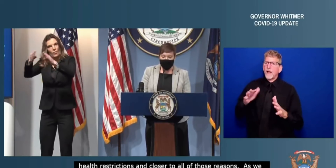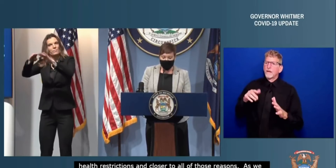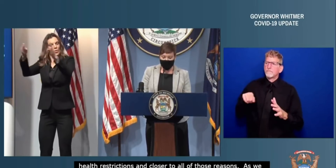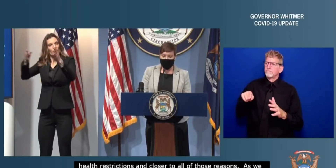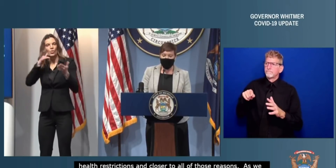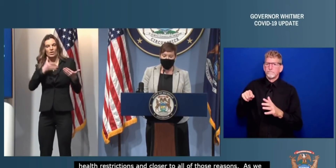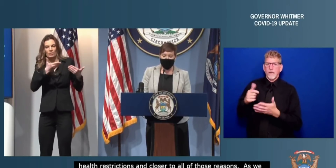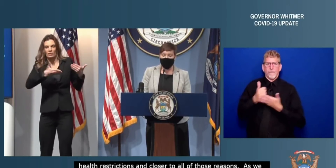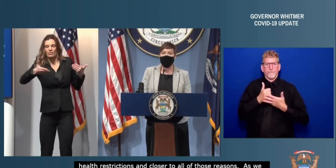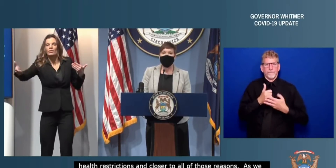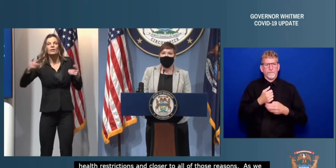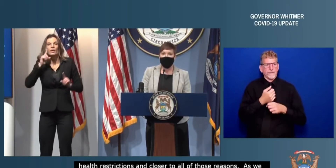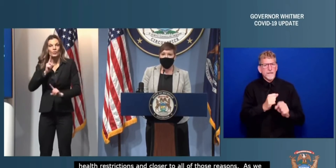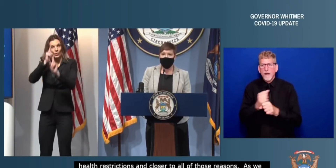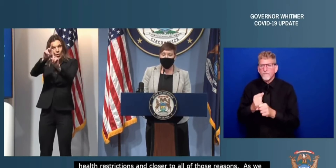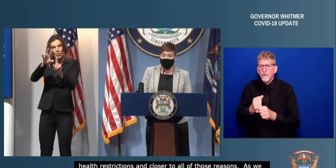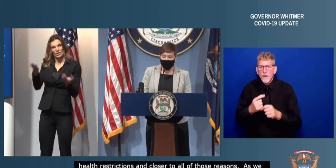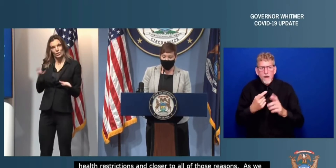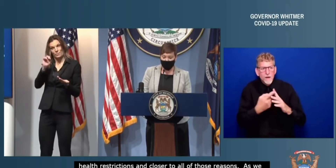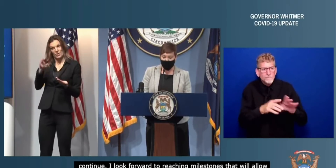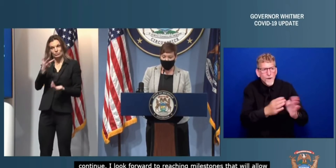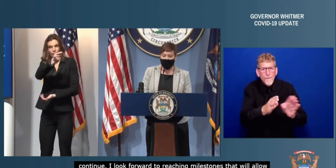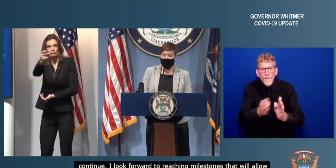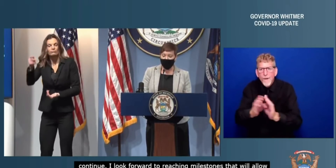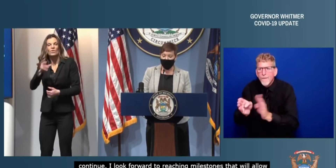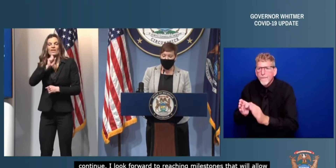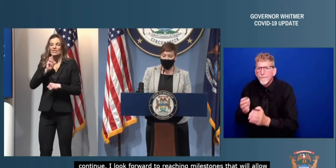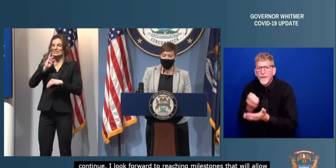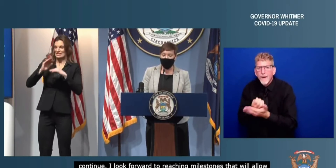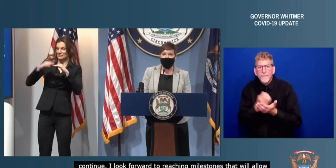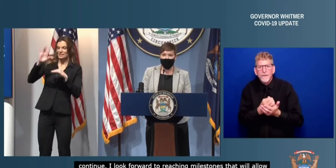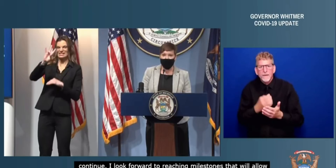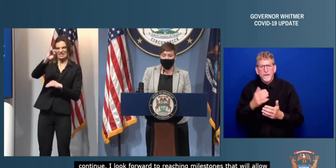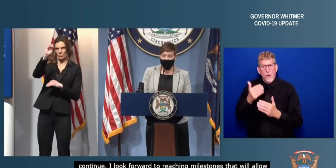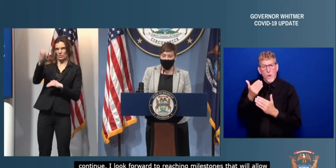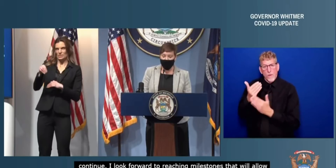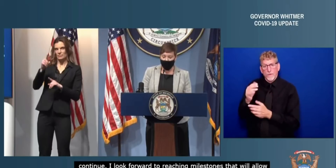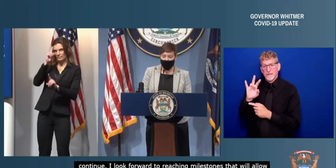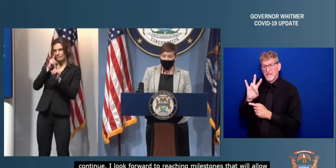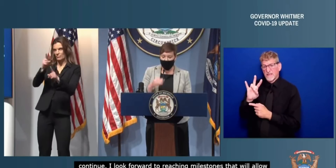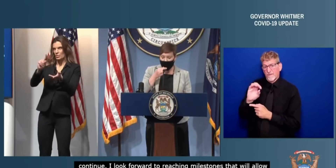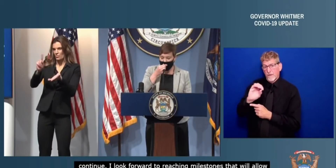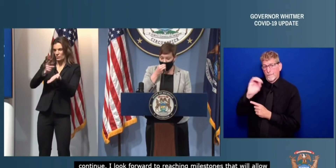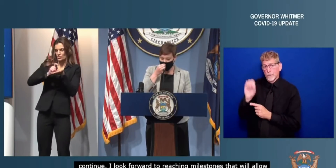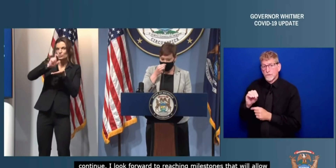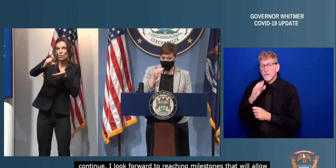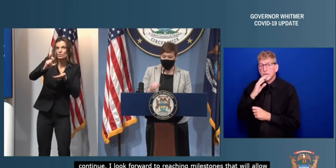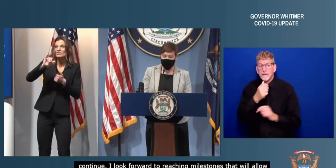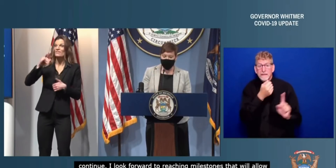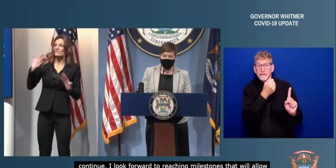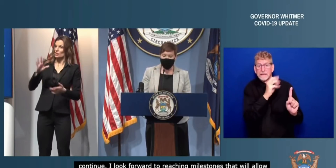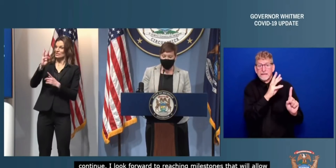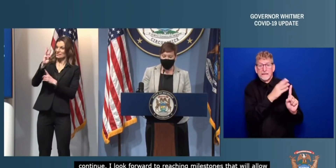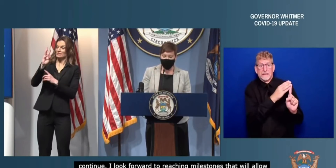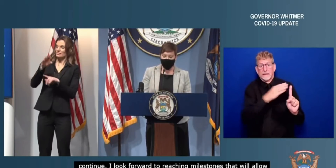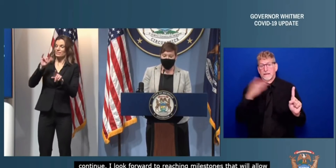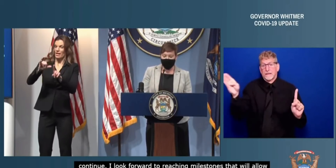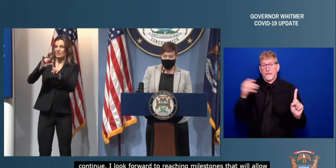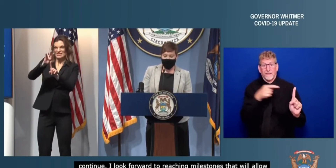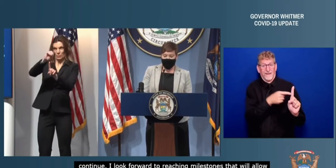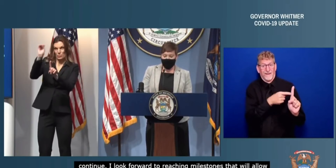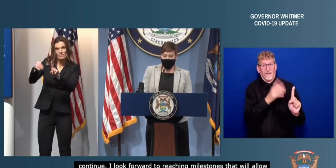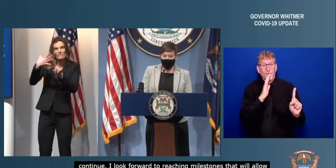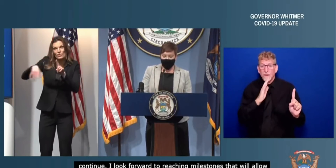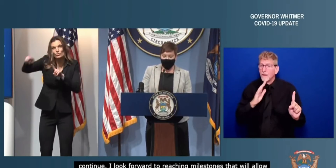and getting to 70% of Michiganders 16 and up having received their first dose, so we can lift these gatherings and mask orders.